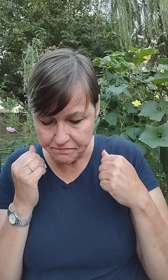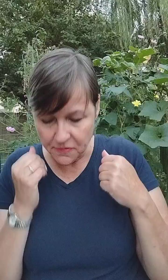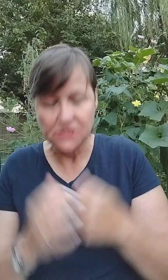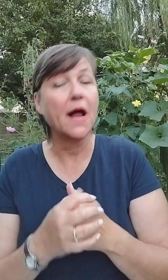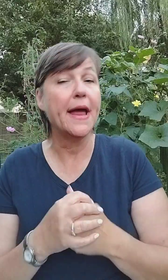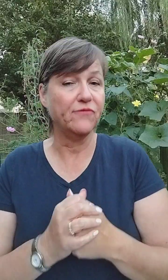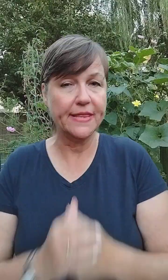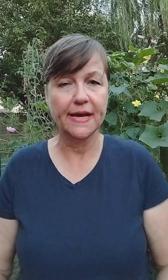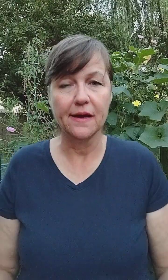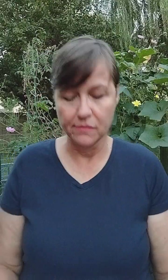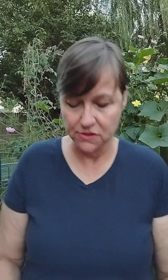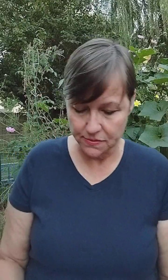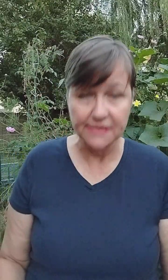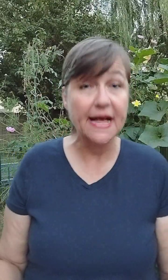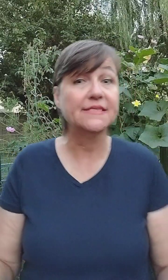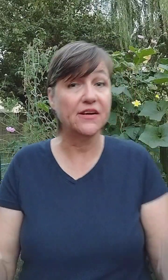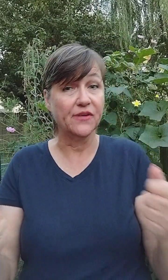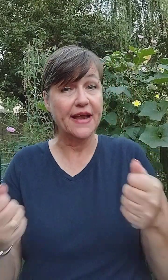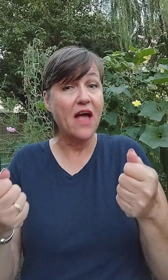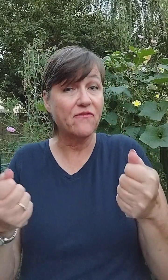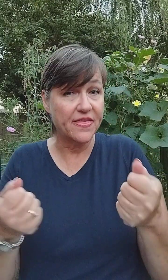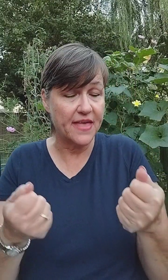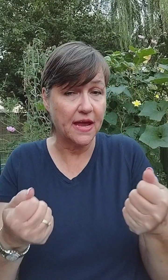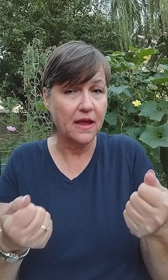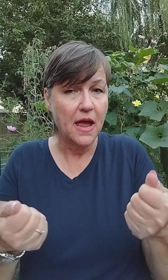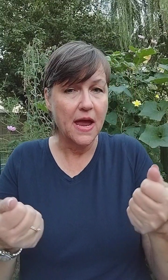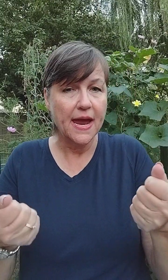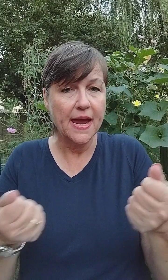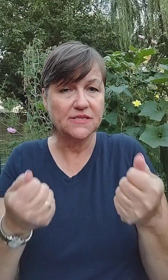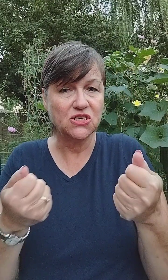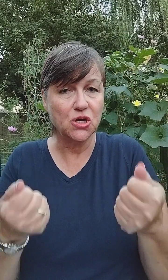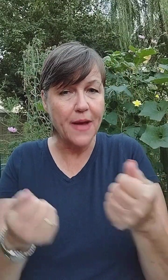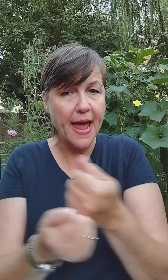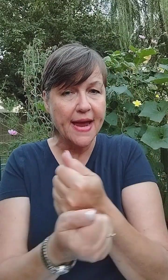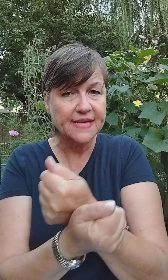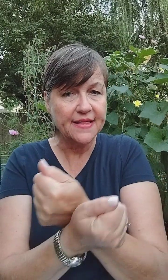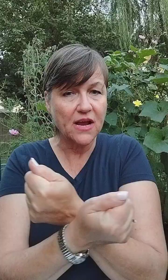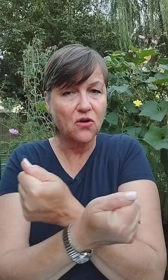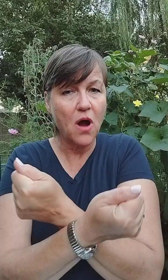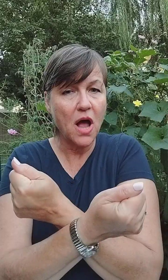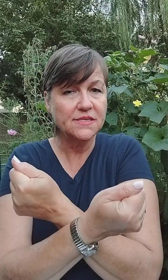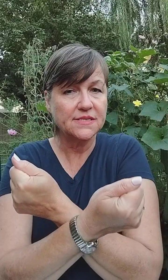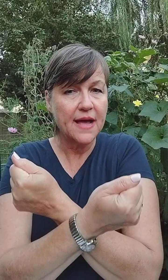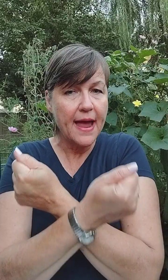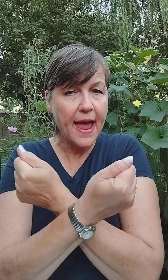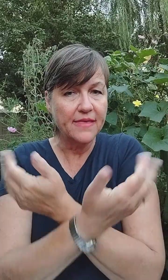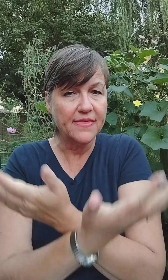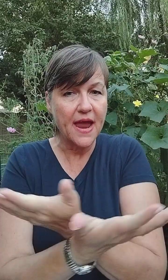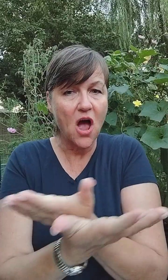it's not everything, because that's different. Everything is two A's and they cross and then they